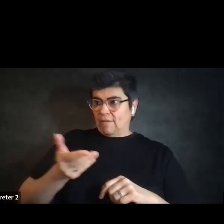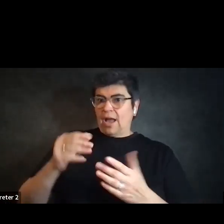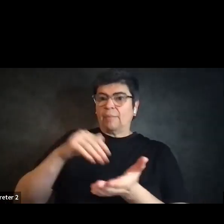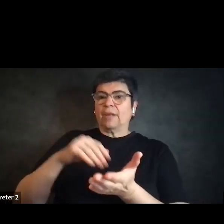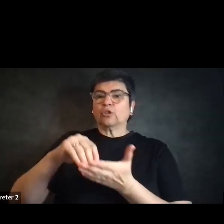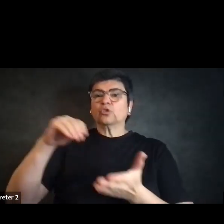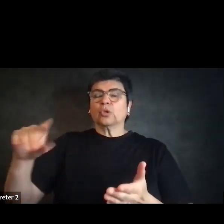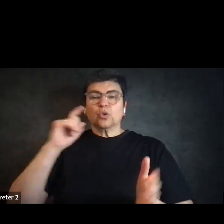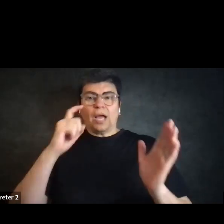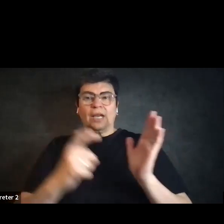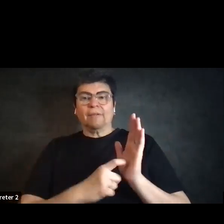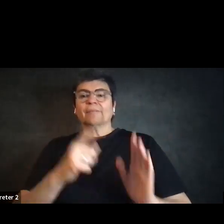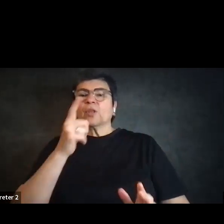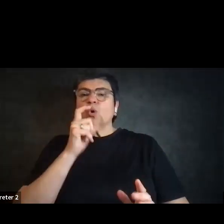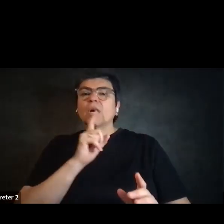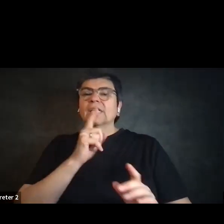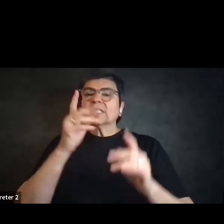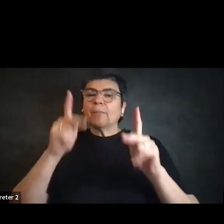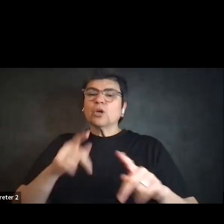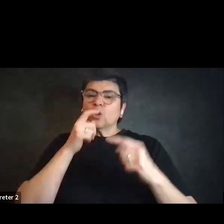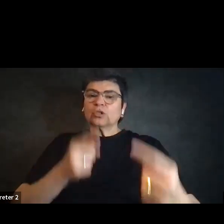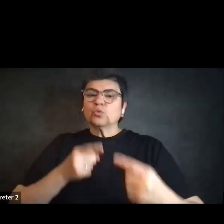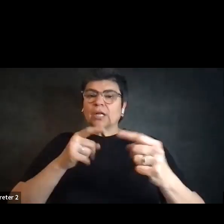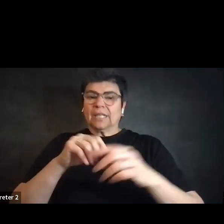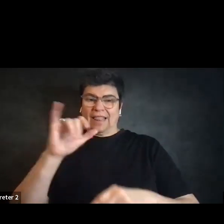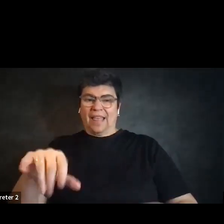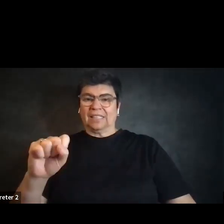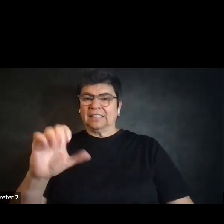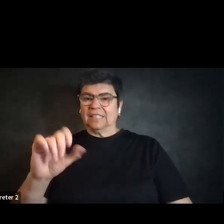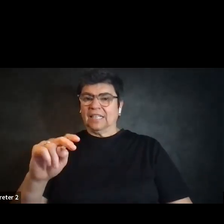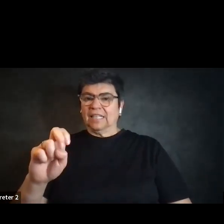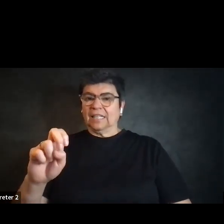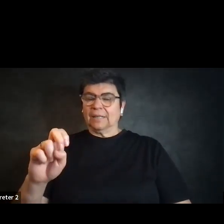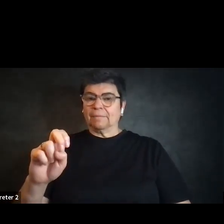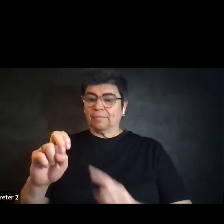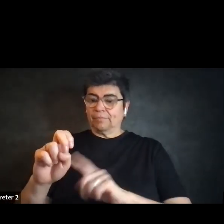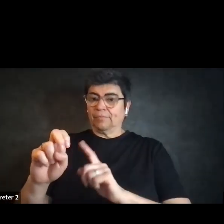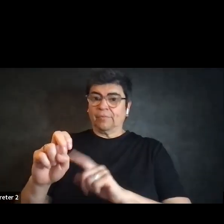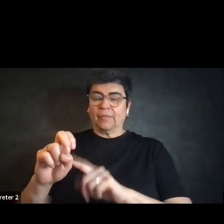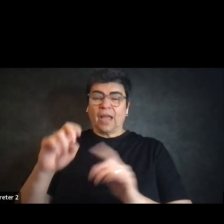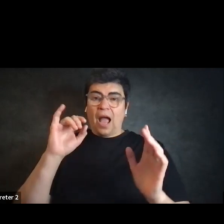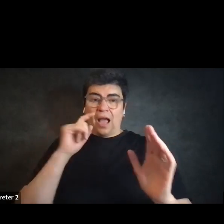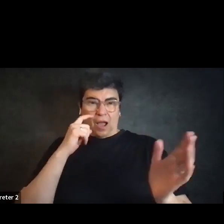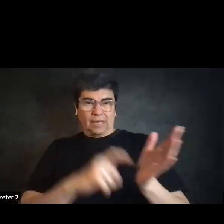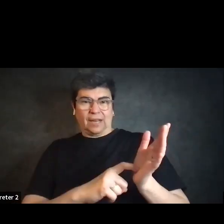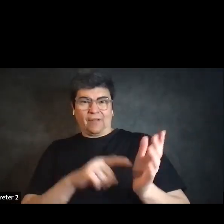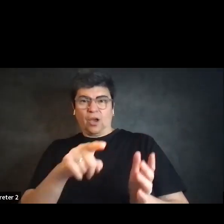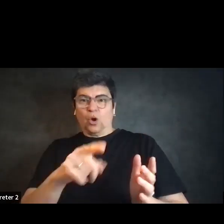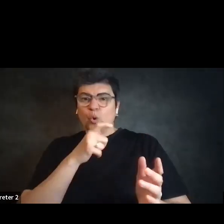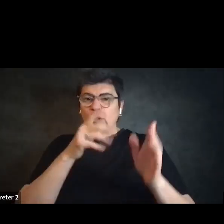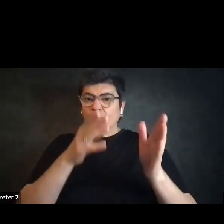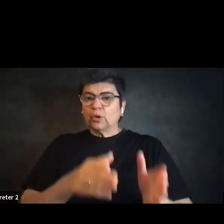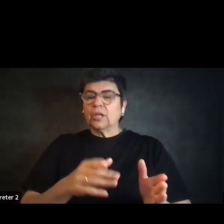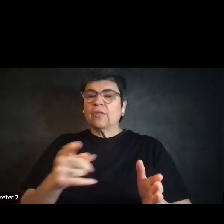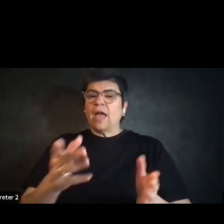to identify who is the person who is struggling in that scene, to identify the oppressed person. And they're asked to